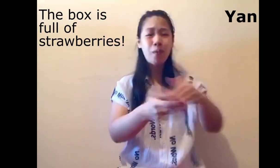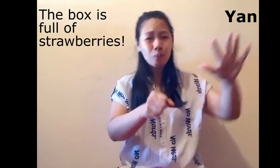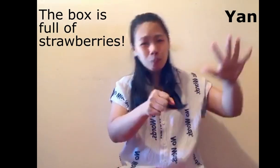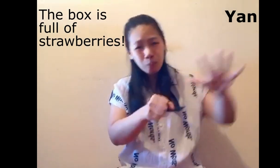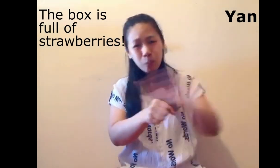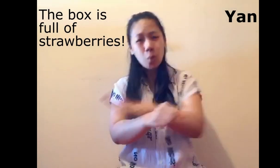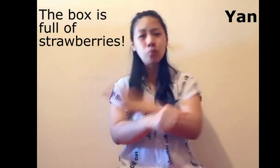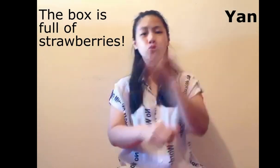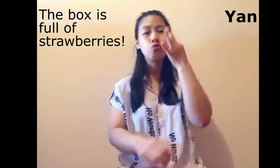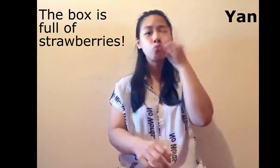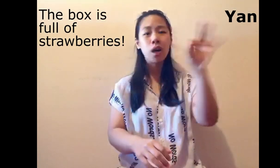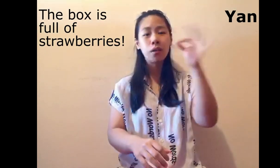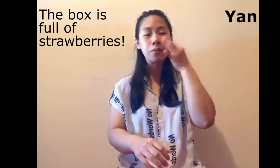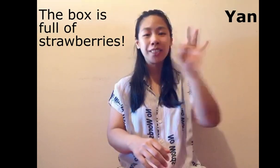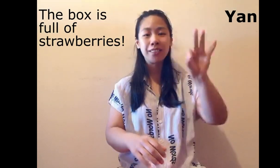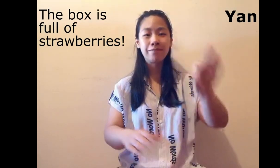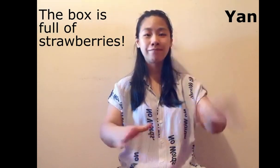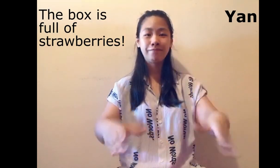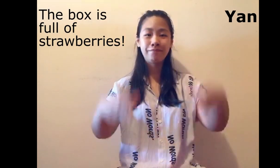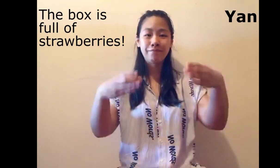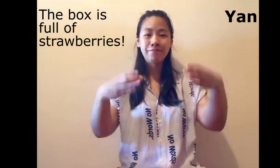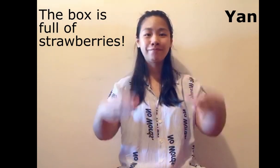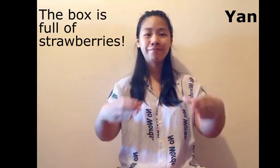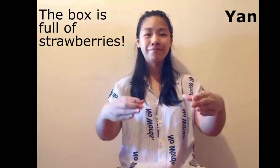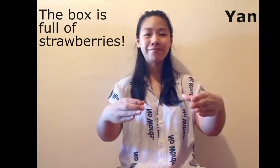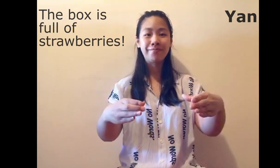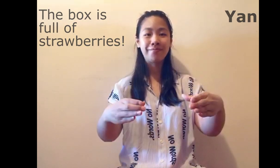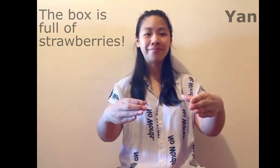The box is piled high with strawberries.